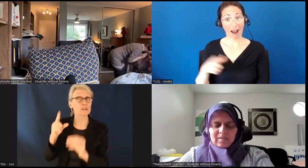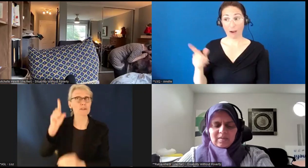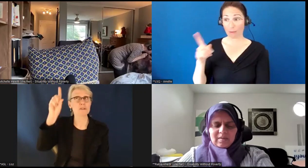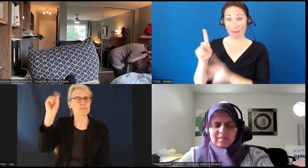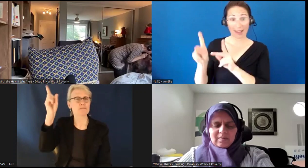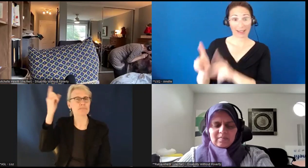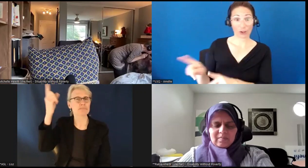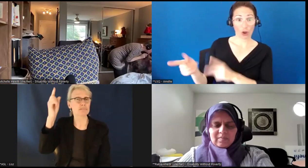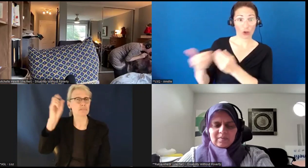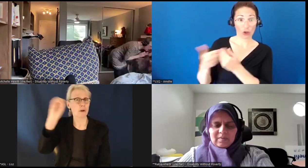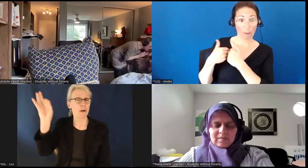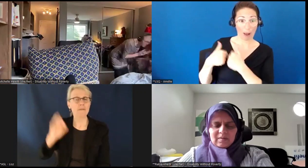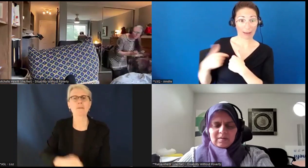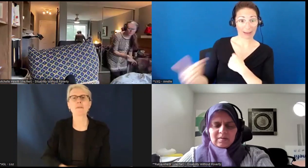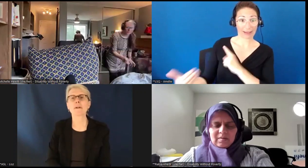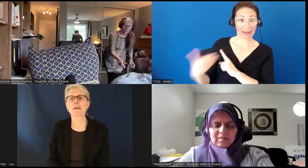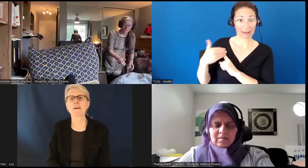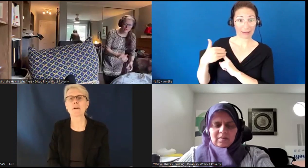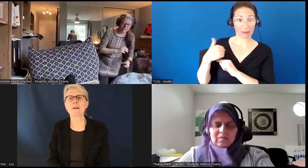of. Okay,